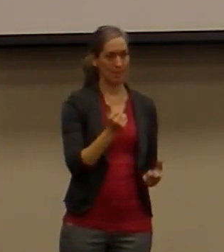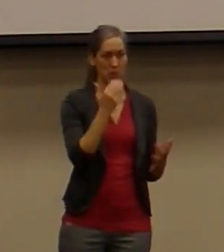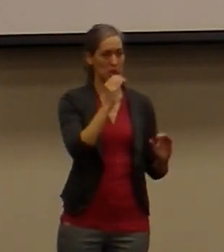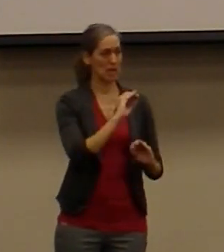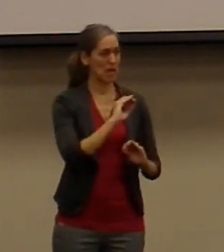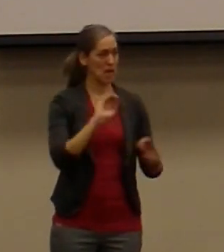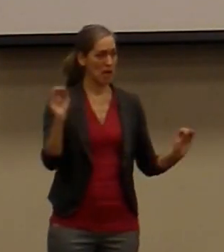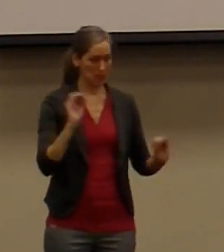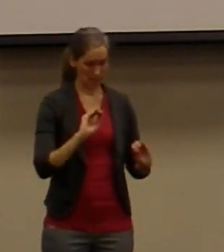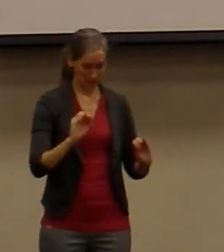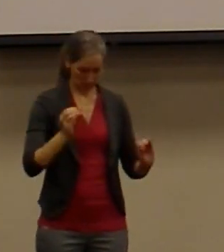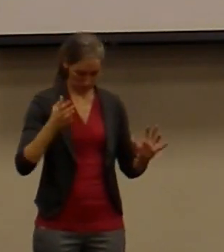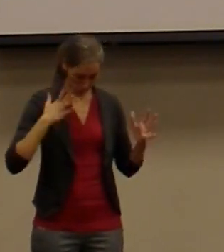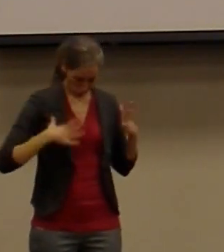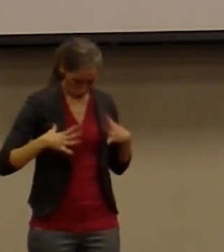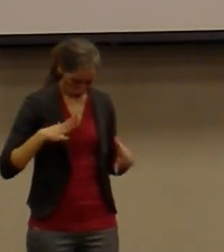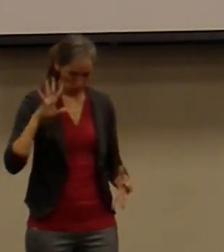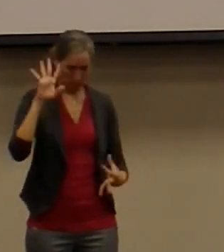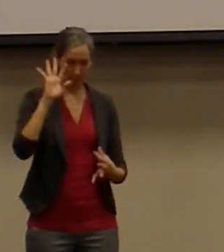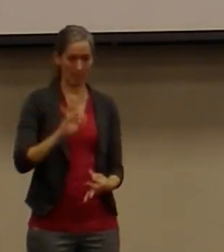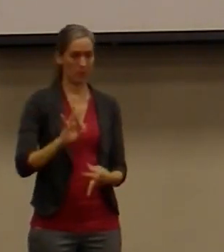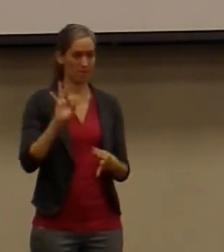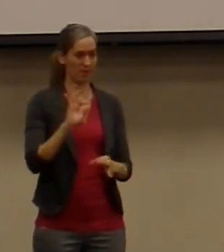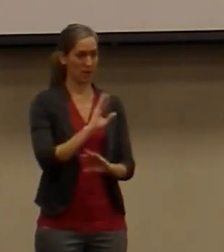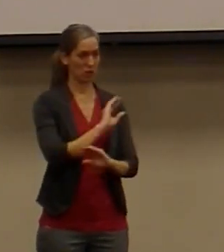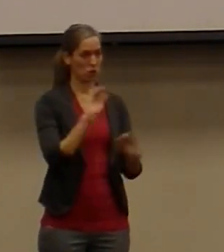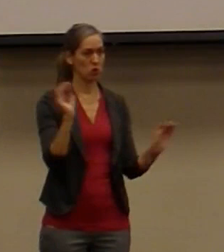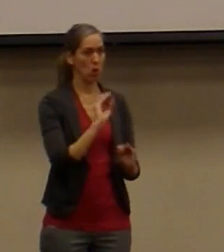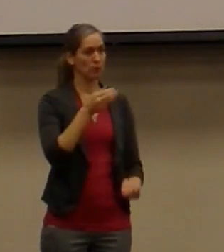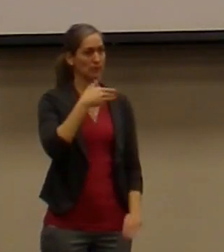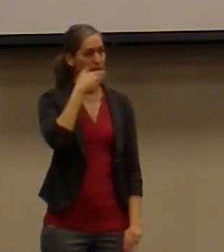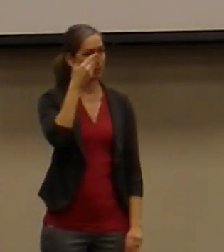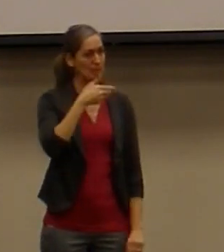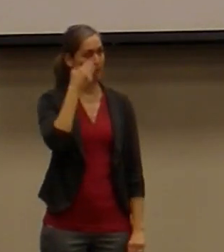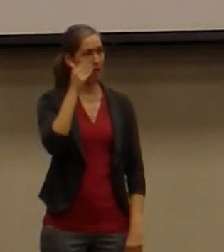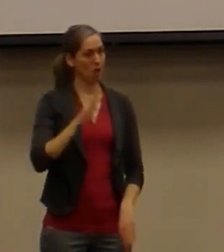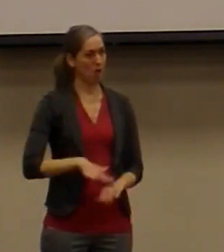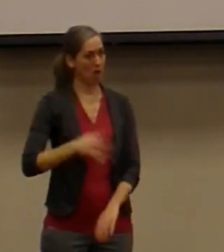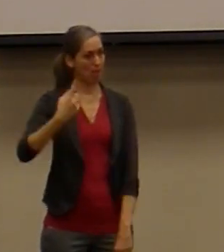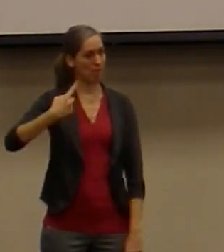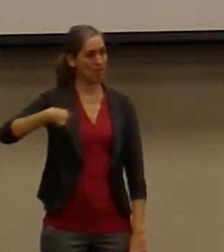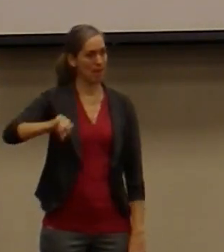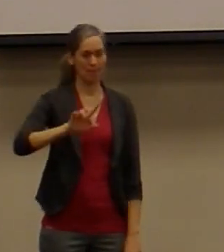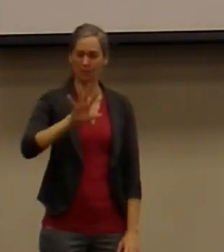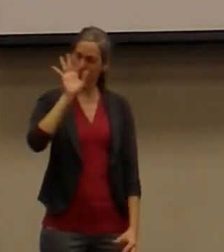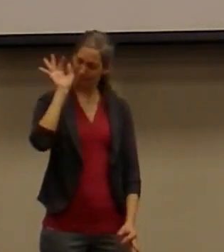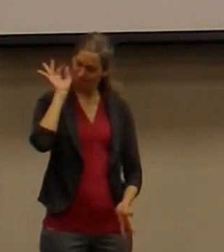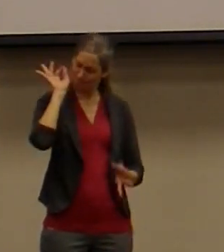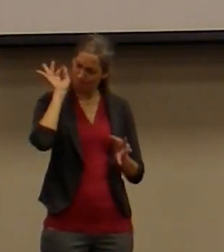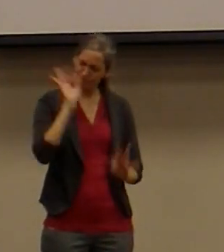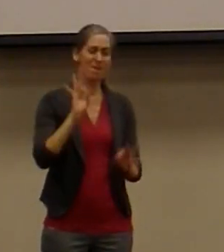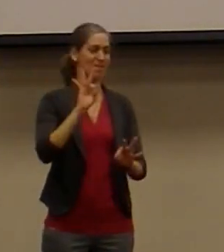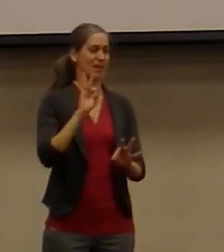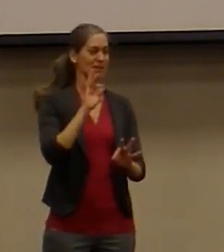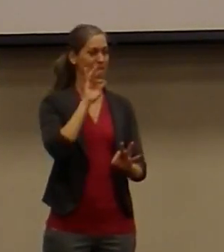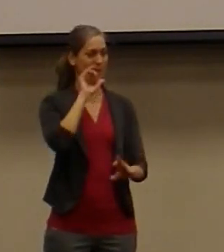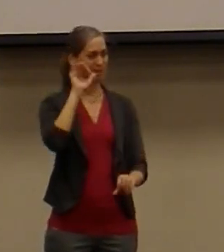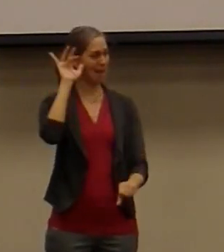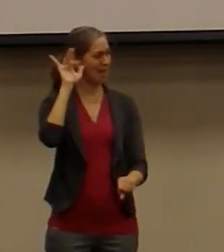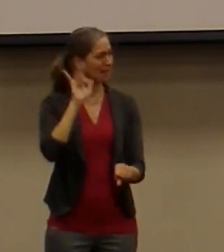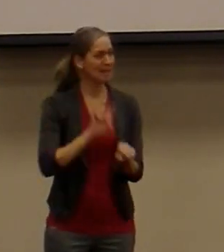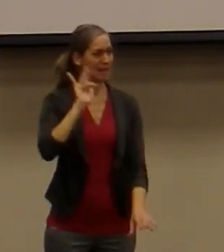robes were not scorched, and there was no smell of fire on them. They were totally untouched